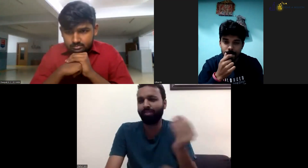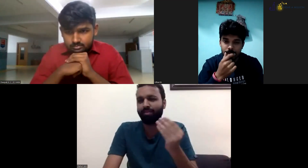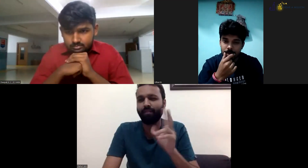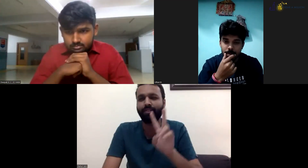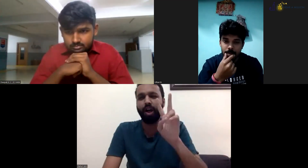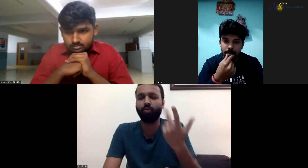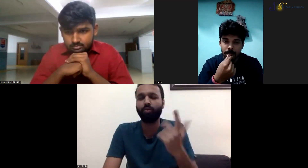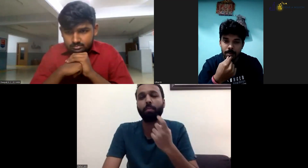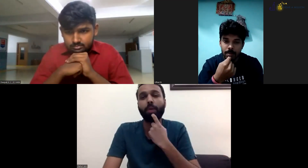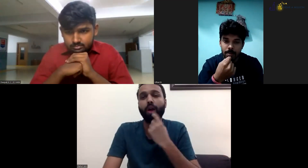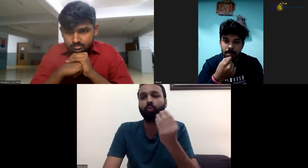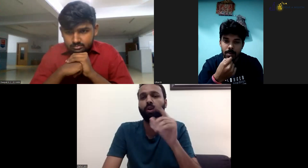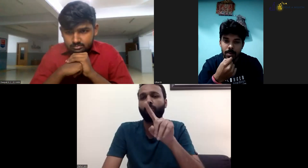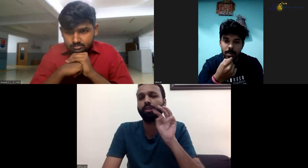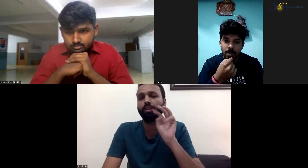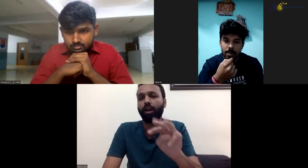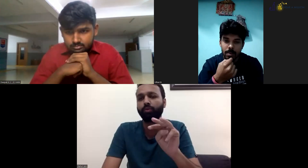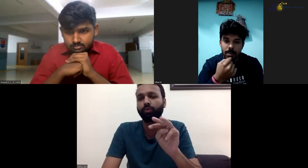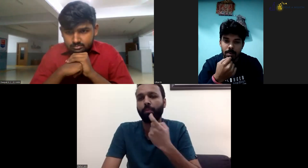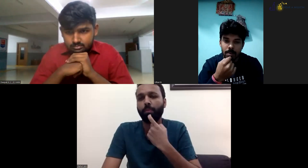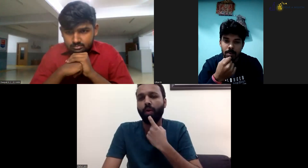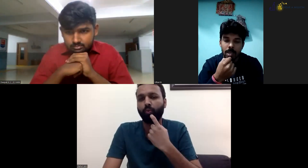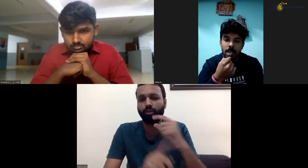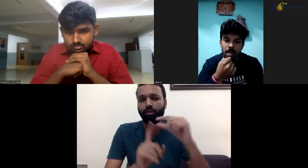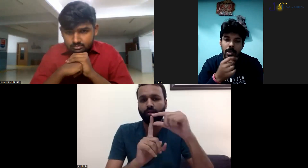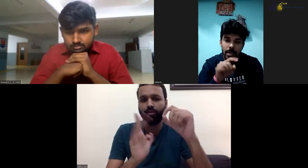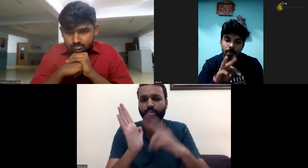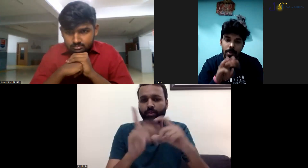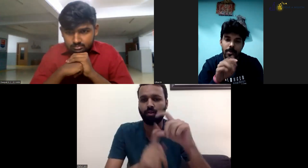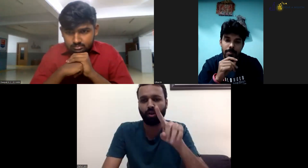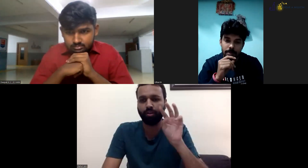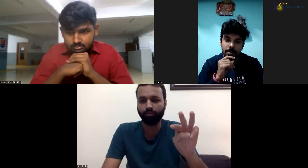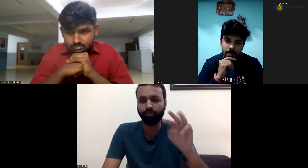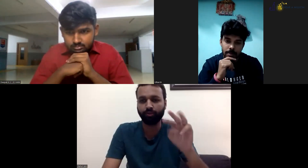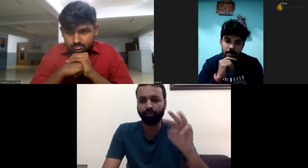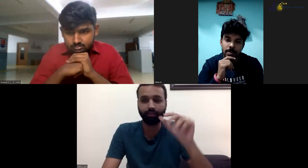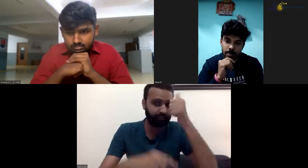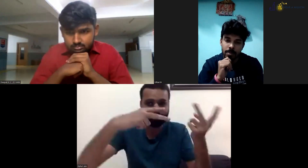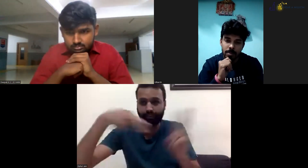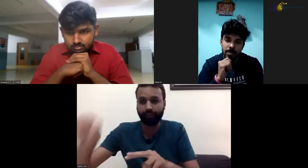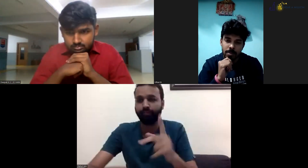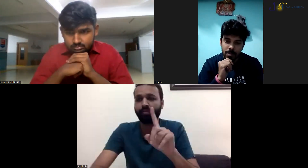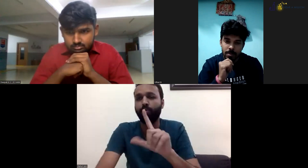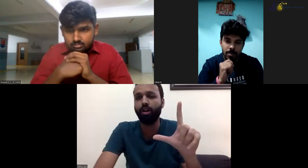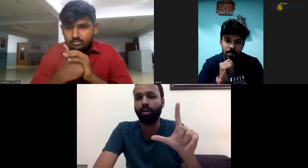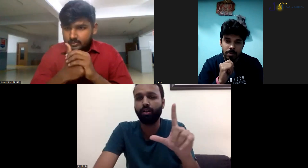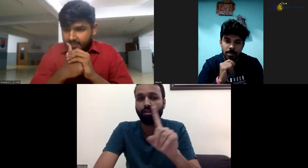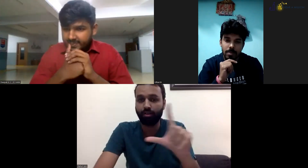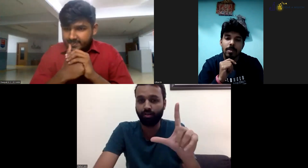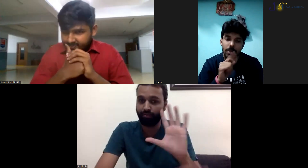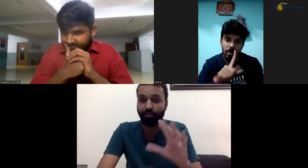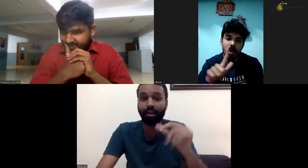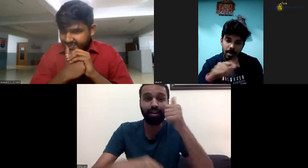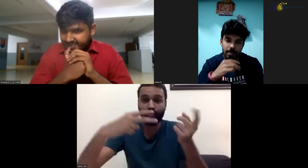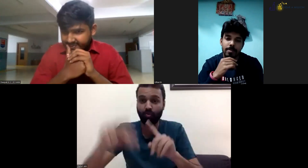all your travel, food, lodging expenses, maybe 1,000 pounds if think. That